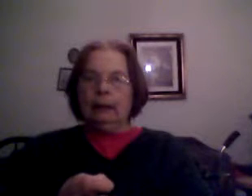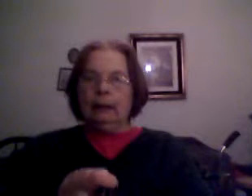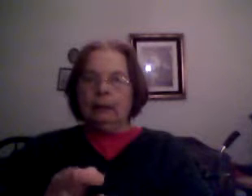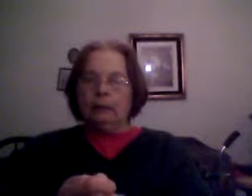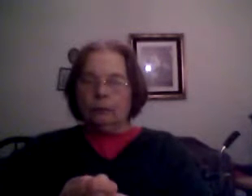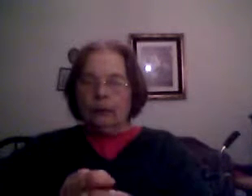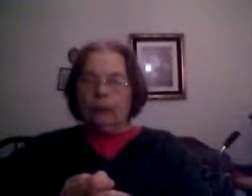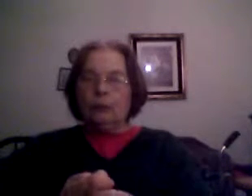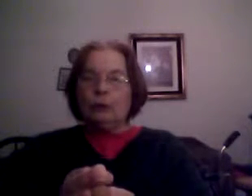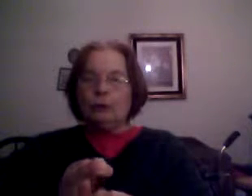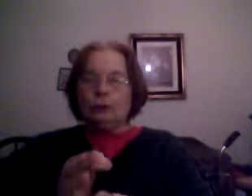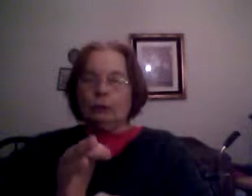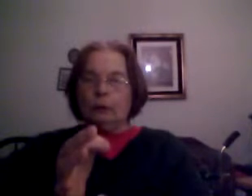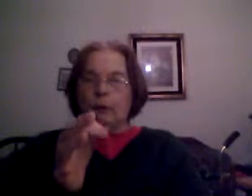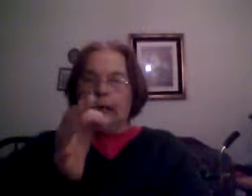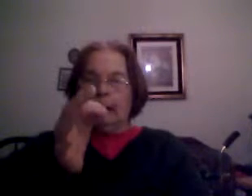a round tube going up.